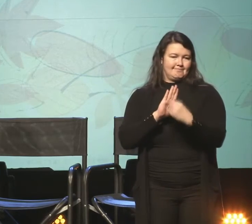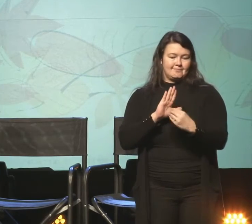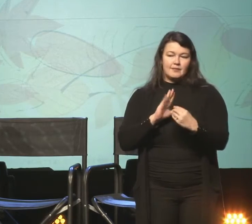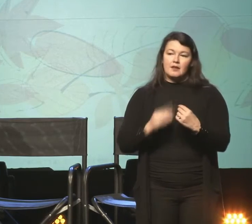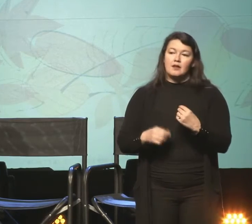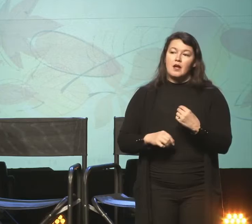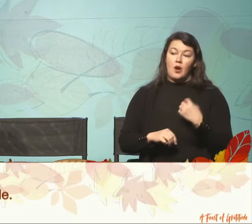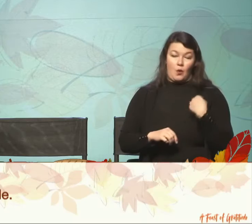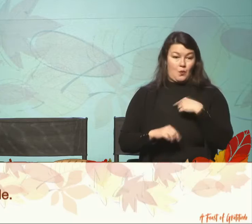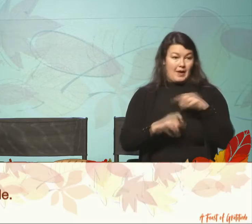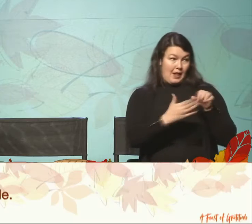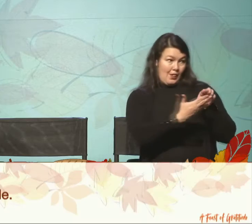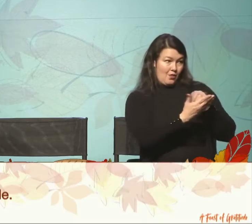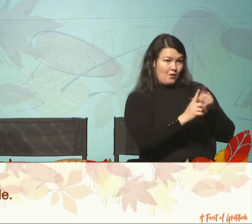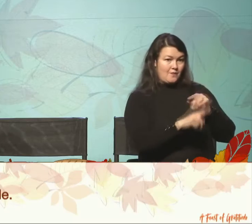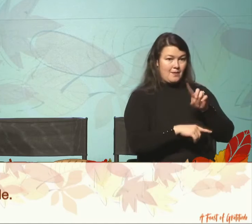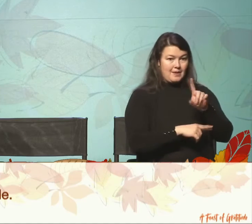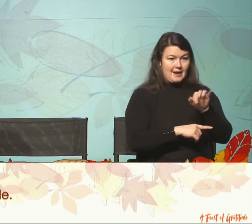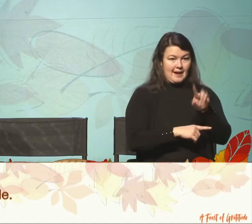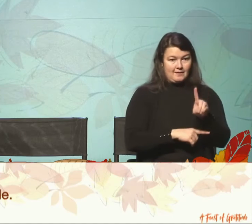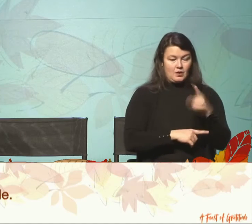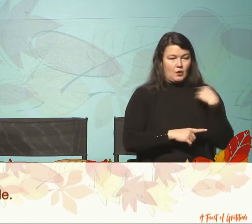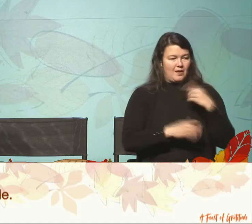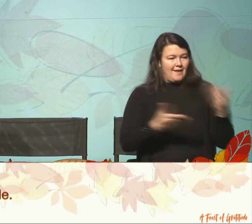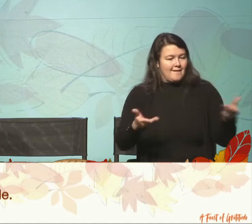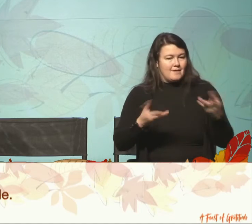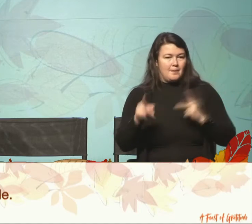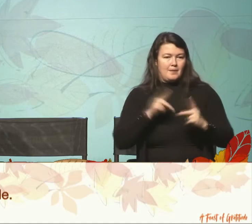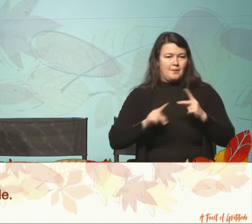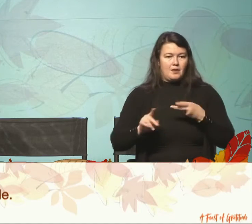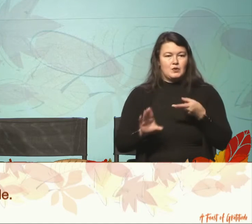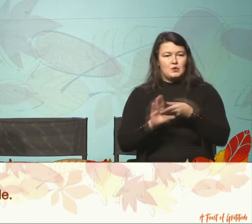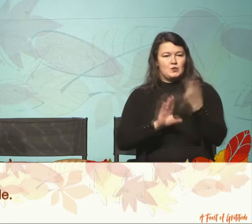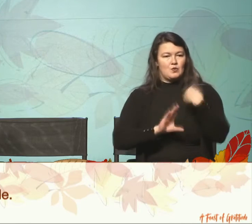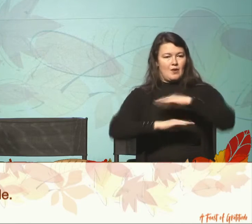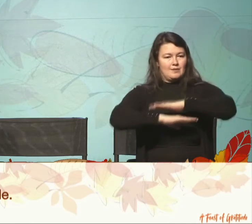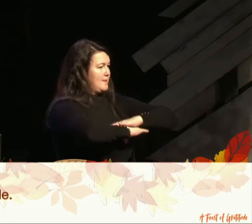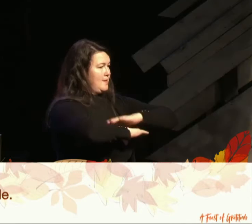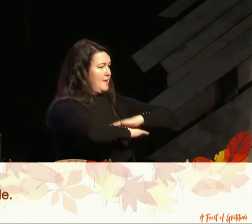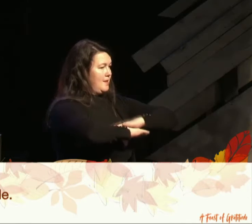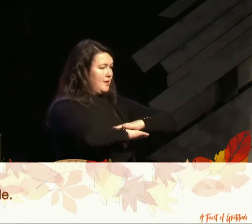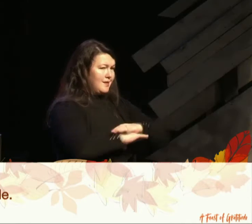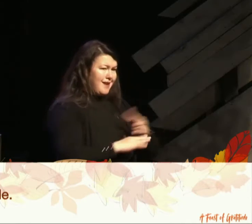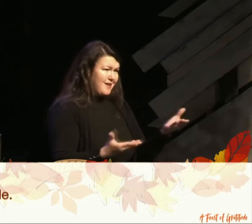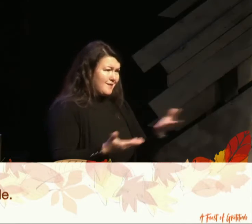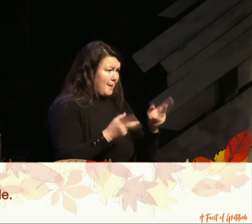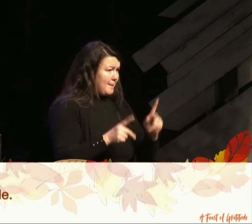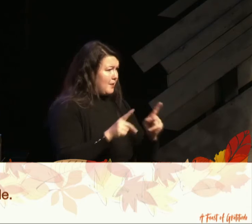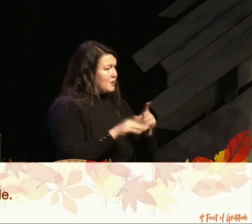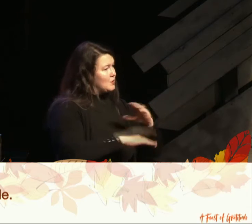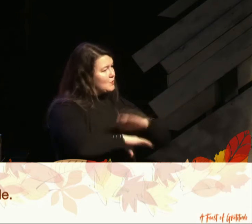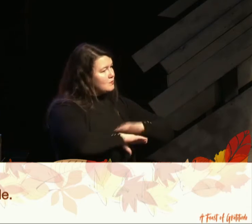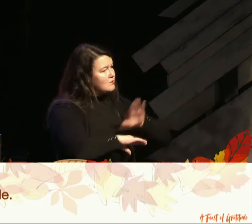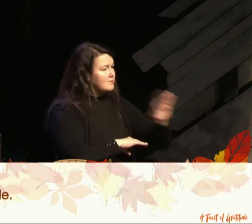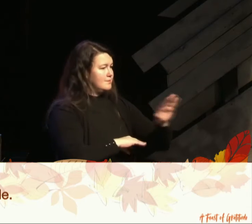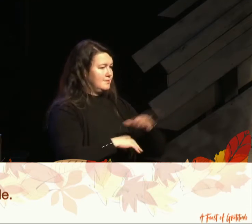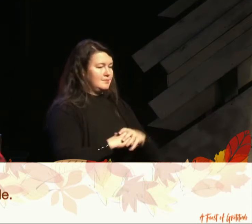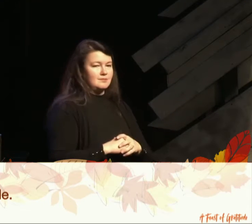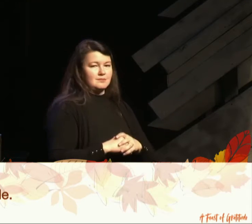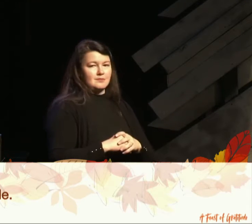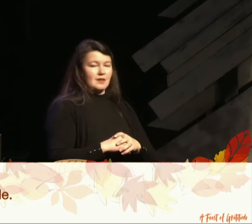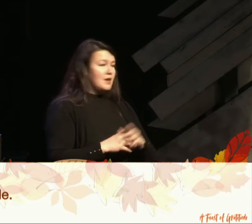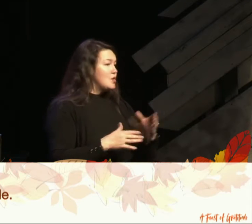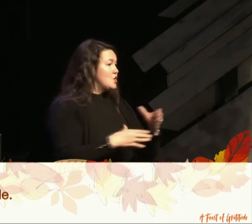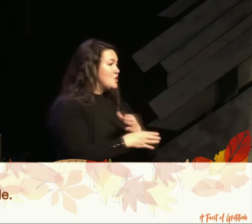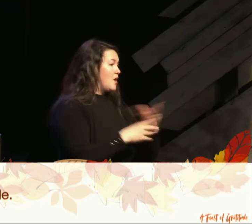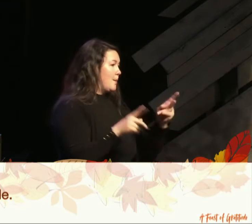learn something that we could invite someone to our tables. Invite someone to the table. Share with someone